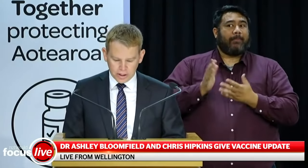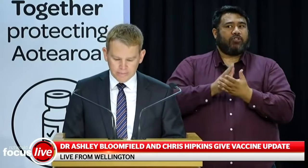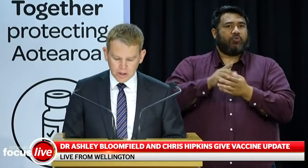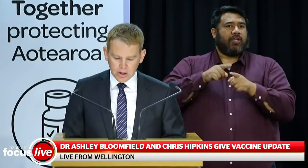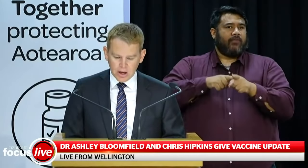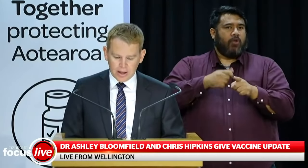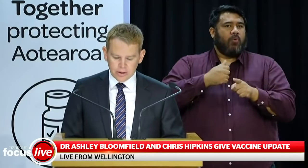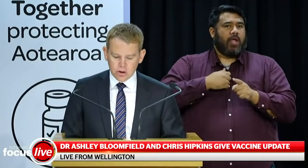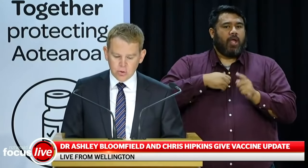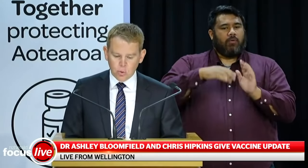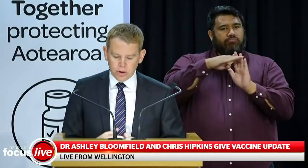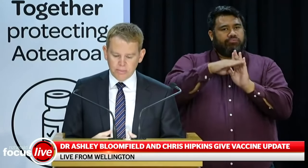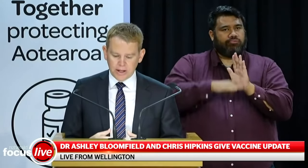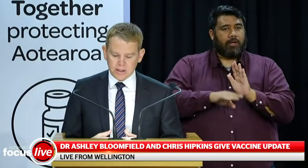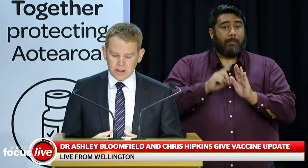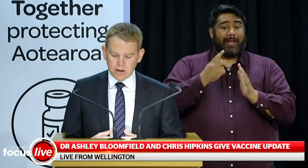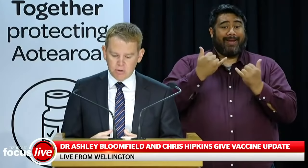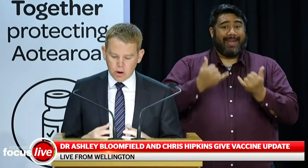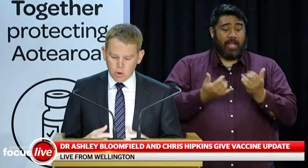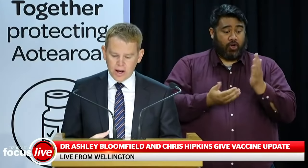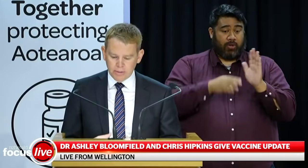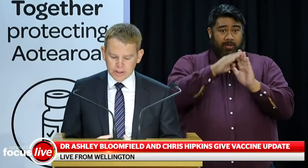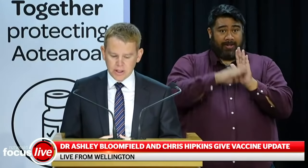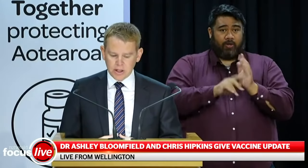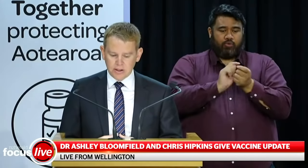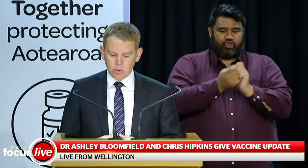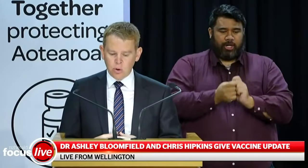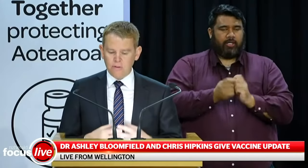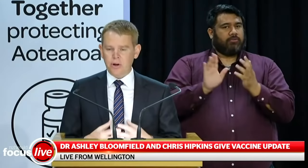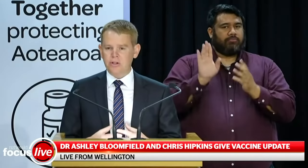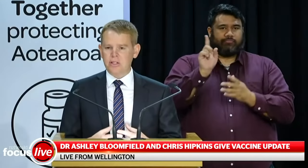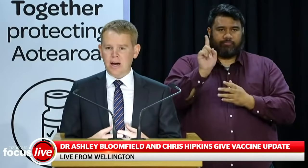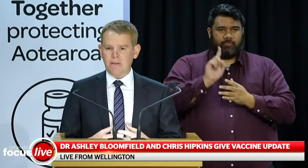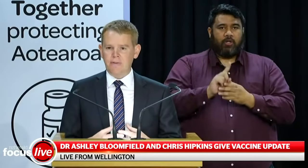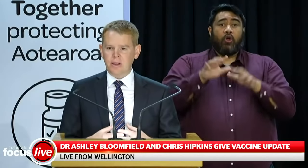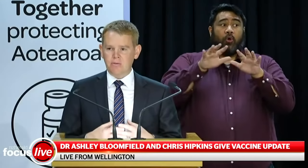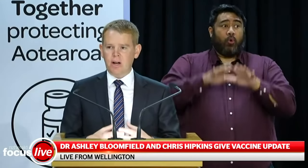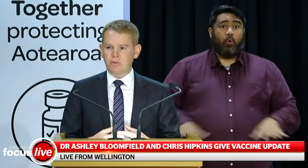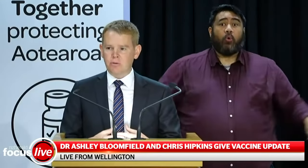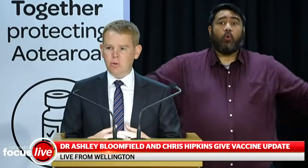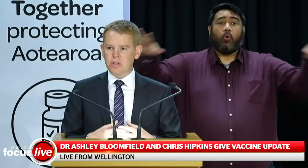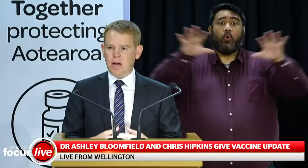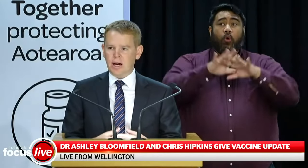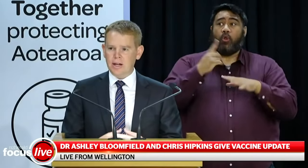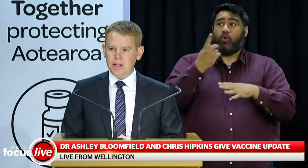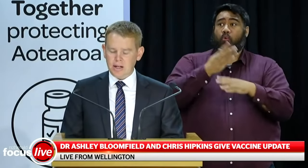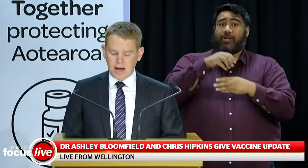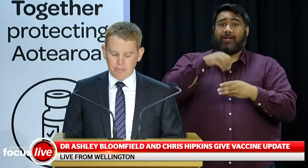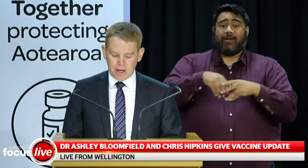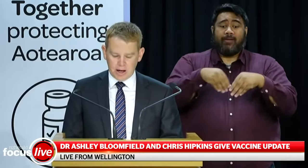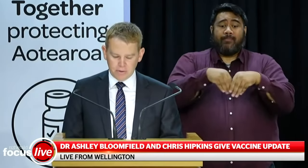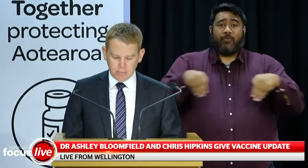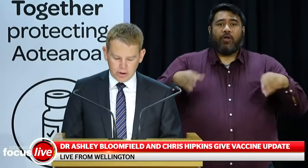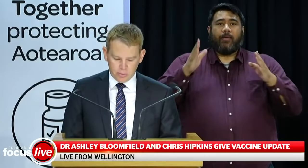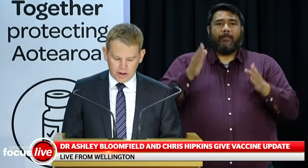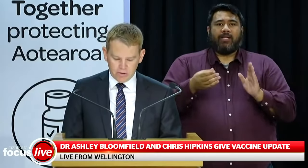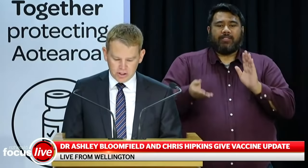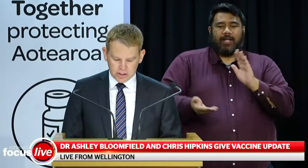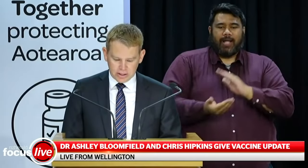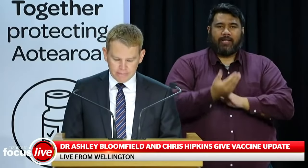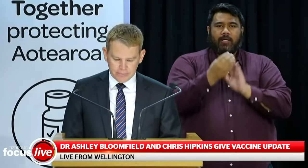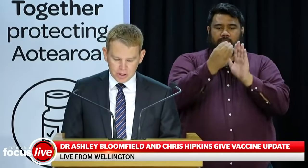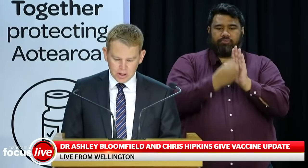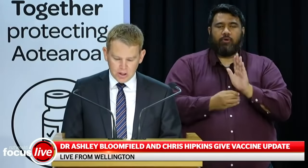testing order. The new order makes it a requirement that all of those staff in the relevant roles are now being covered by the